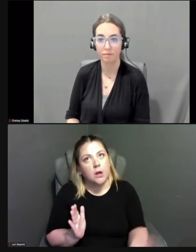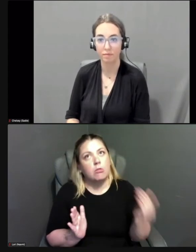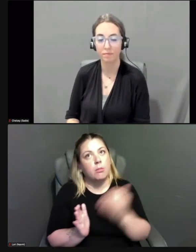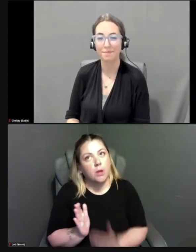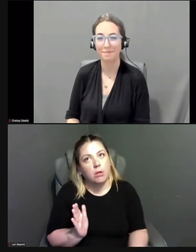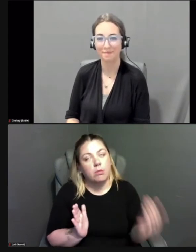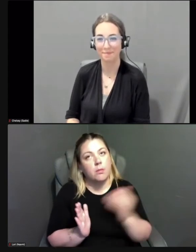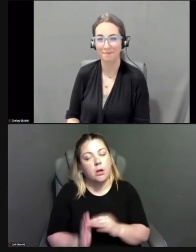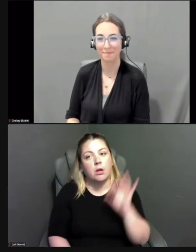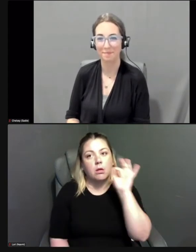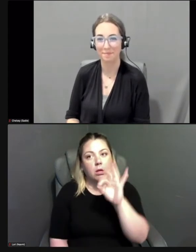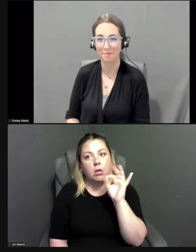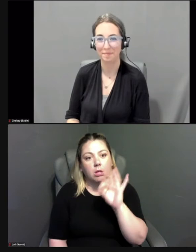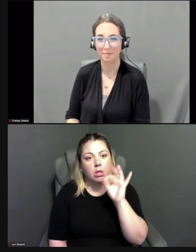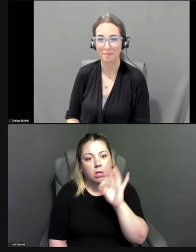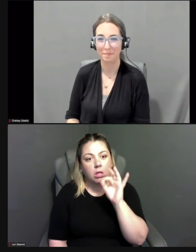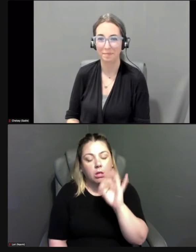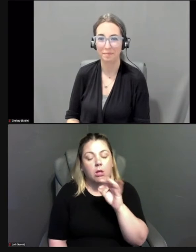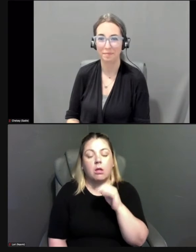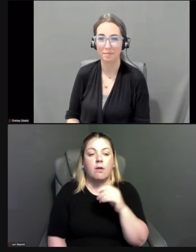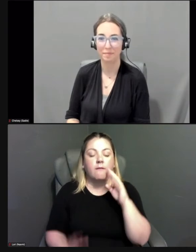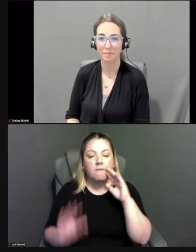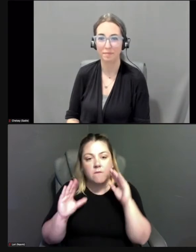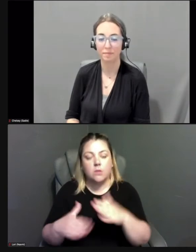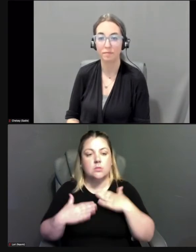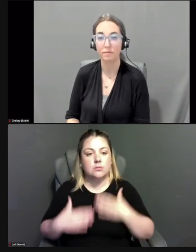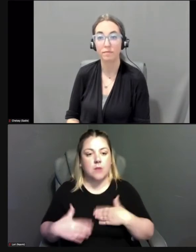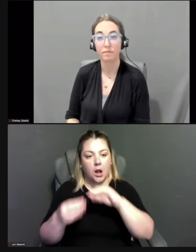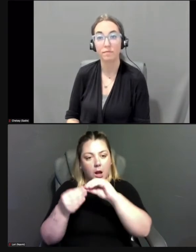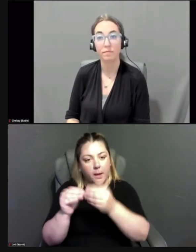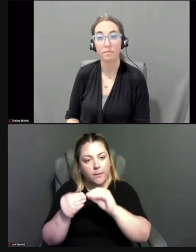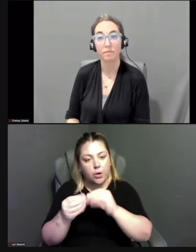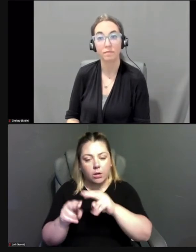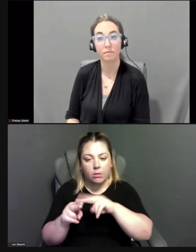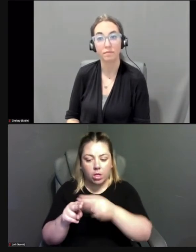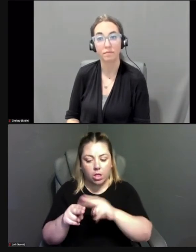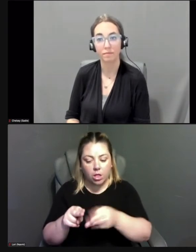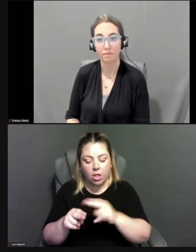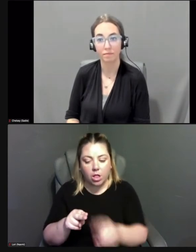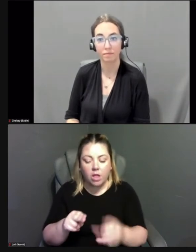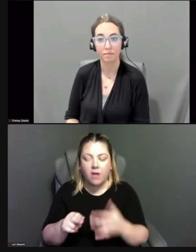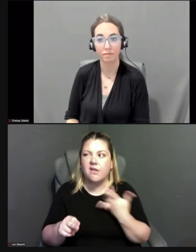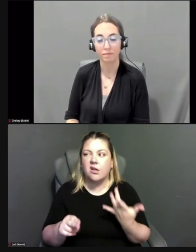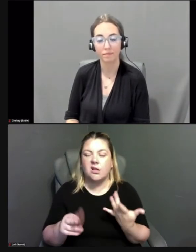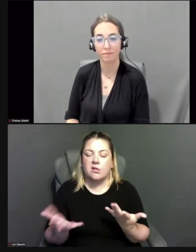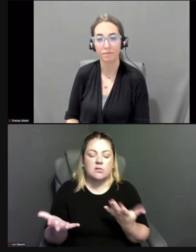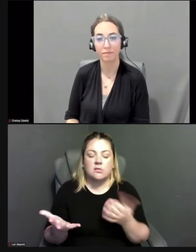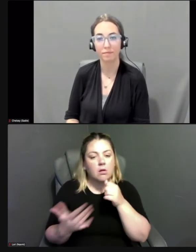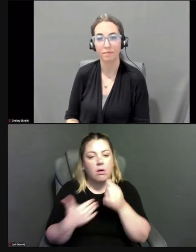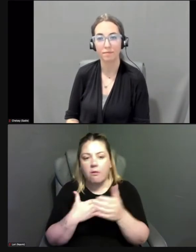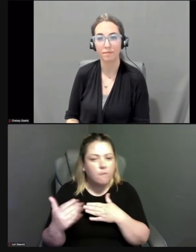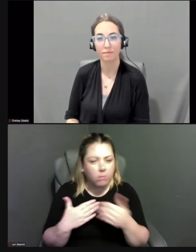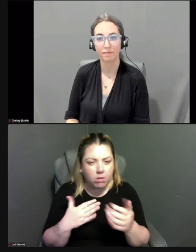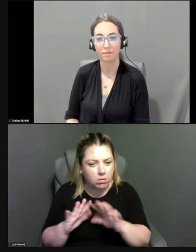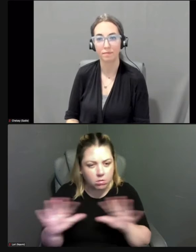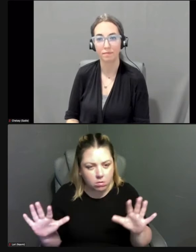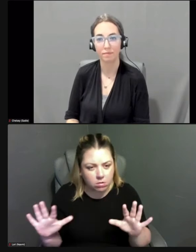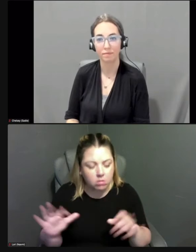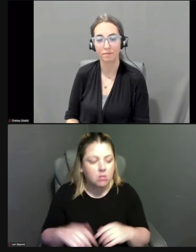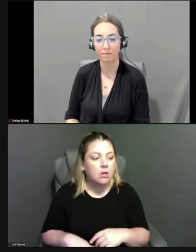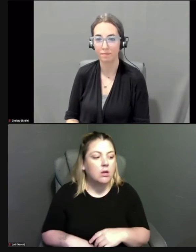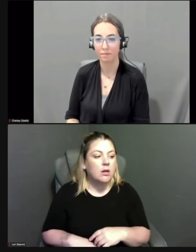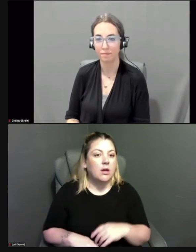like leading people down the path to weight loss. And I was starting to get really uncomfortable even with the concept of